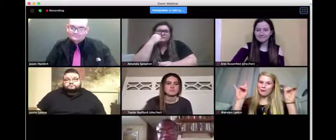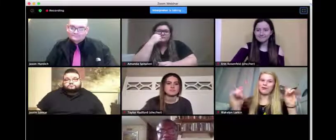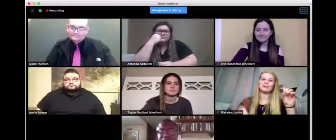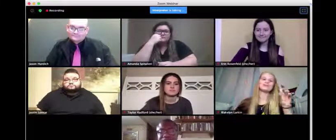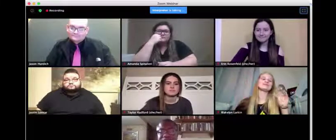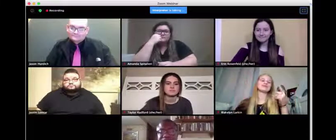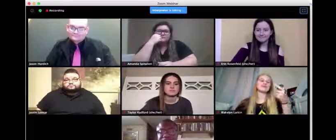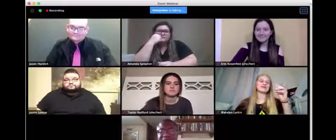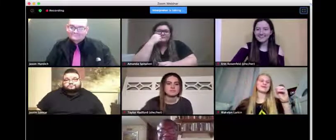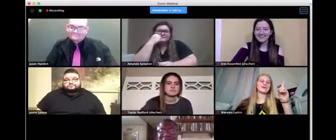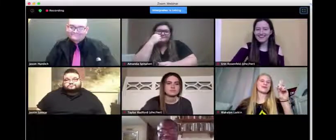My